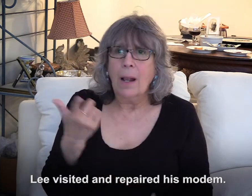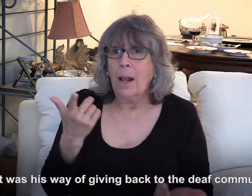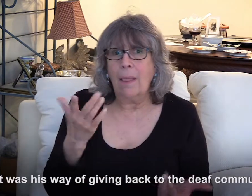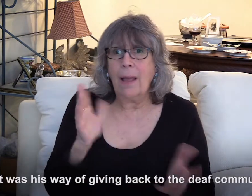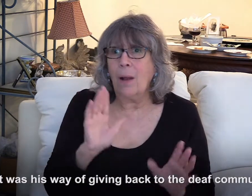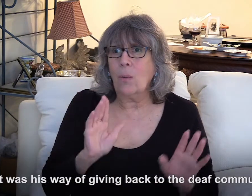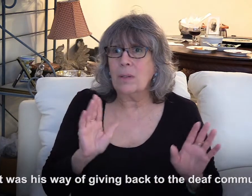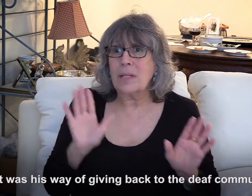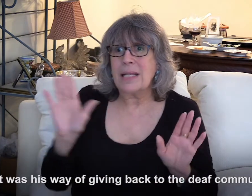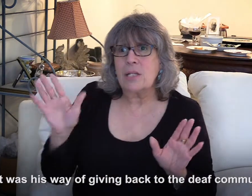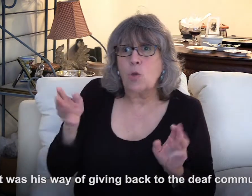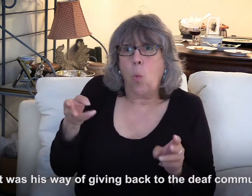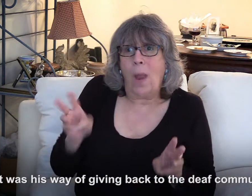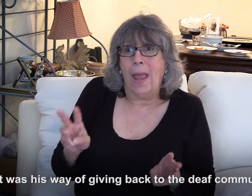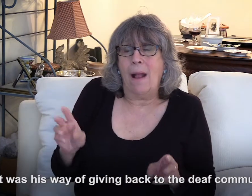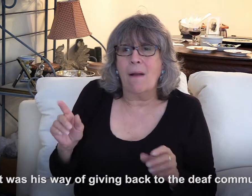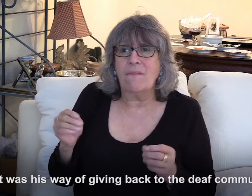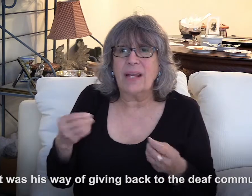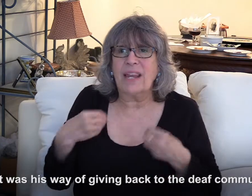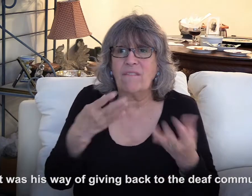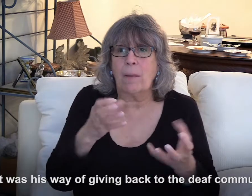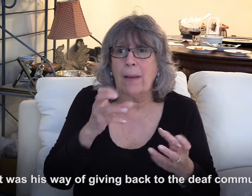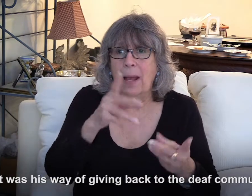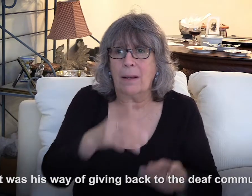and that one is the way of giving back.